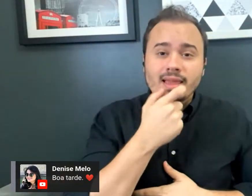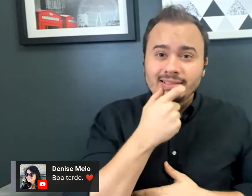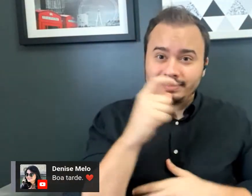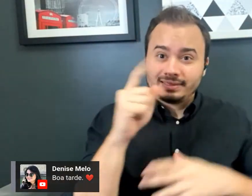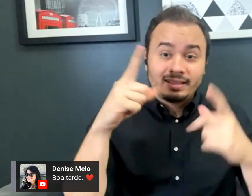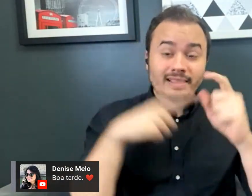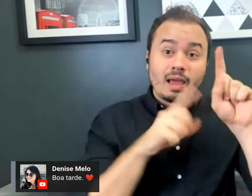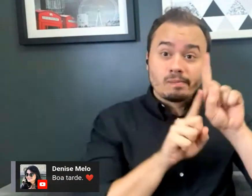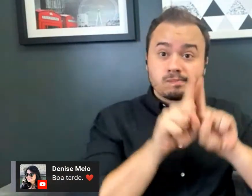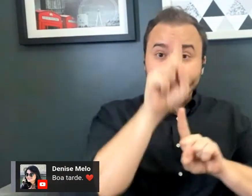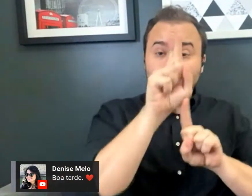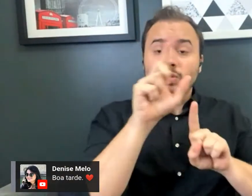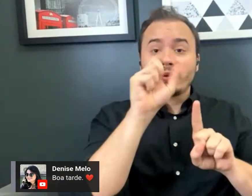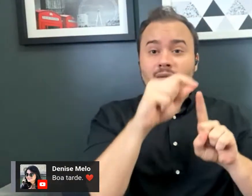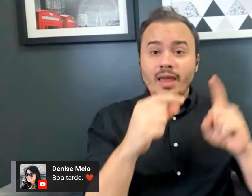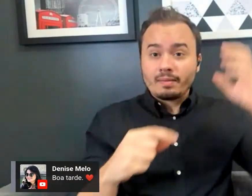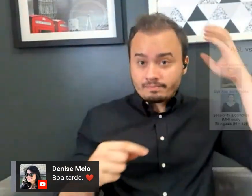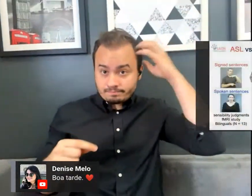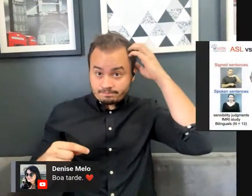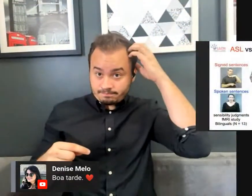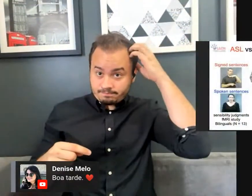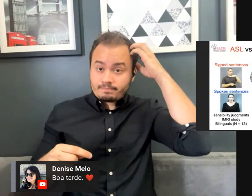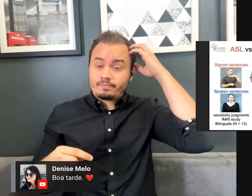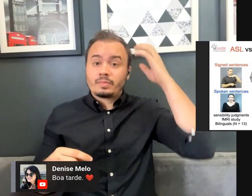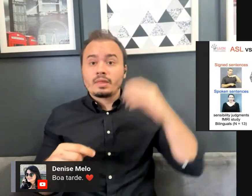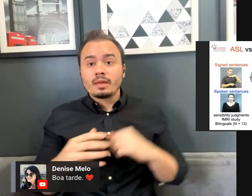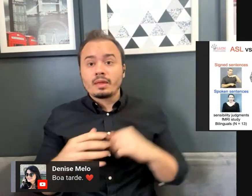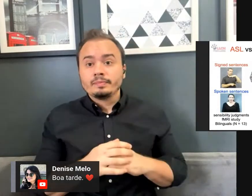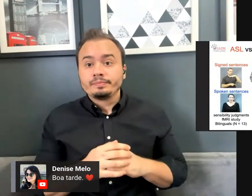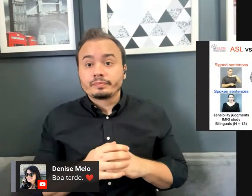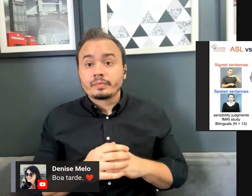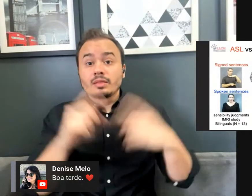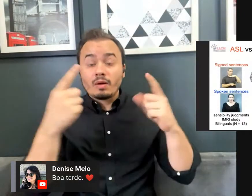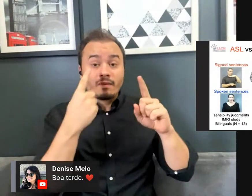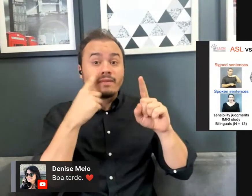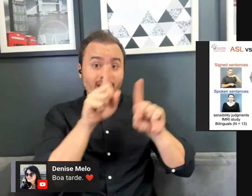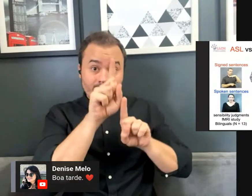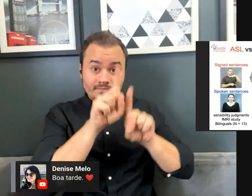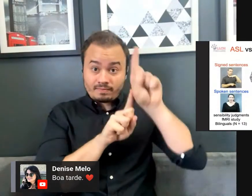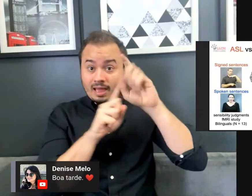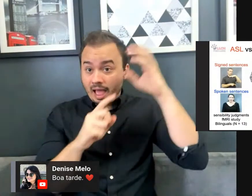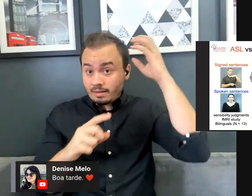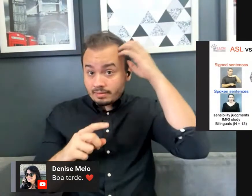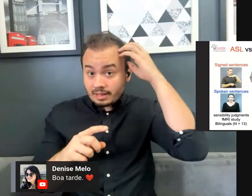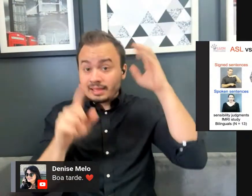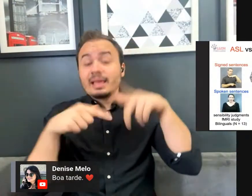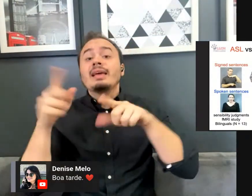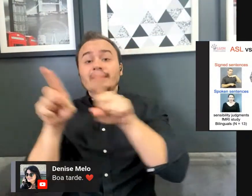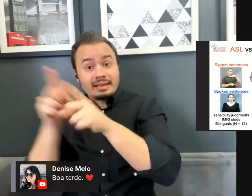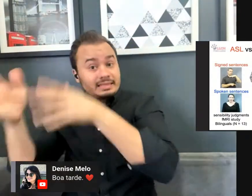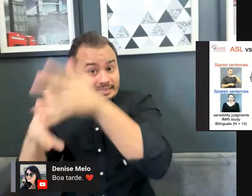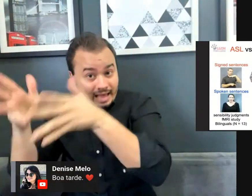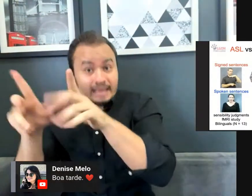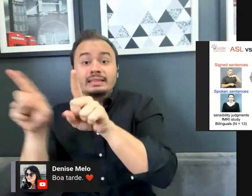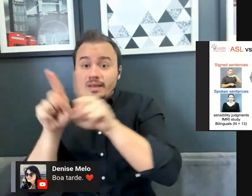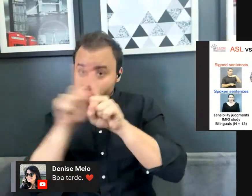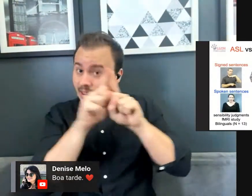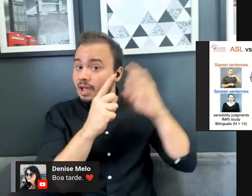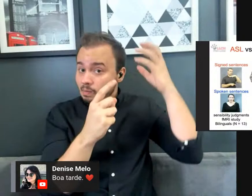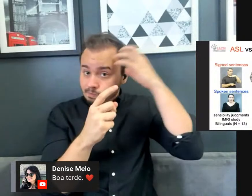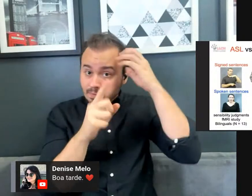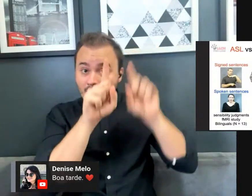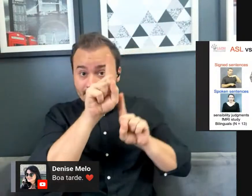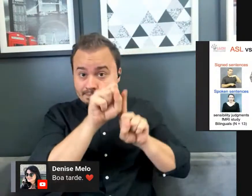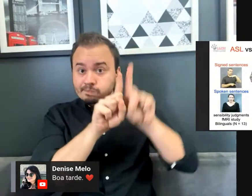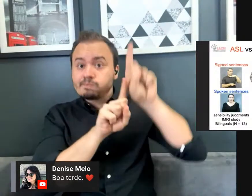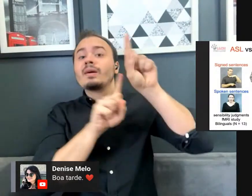temporal cortex. So even though we see activation in these regions for sign comprehension, it's stronger and more